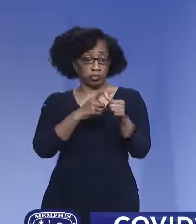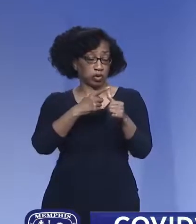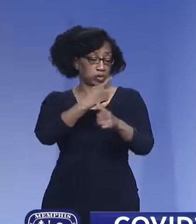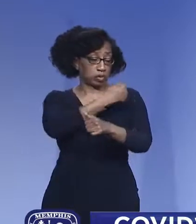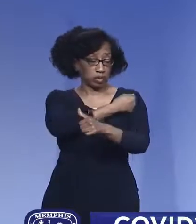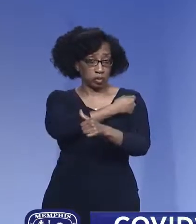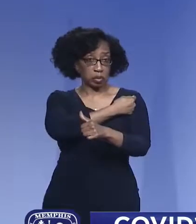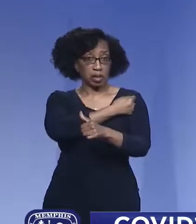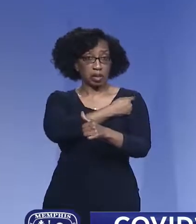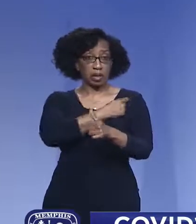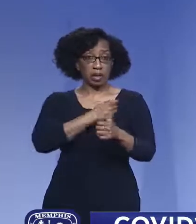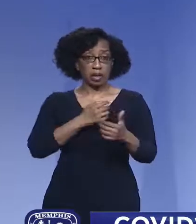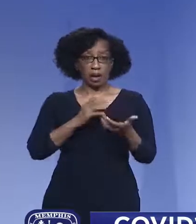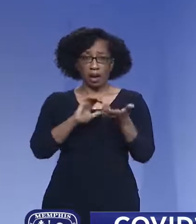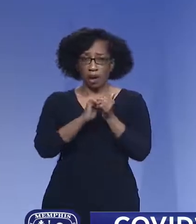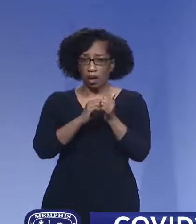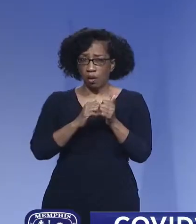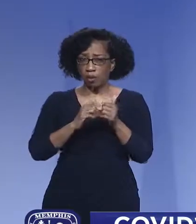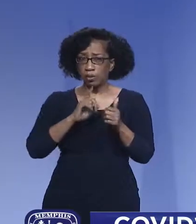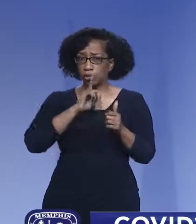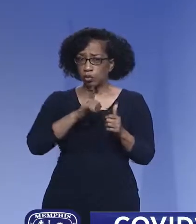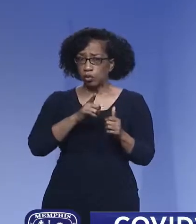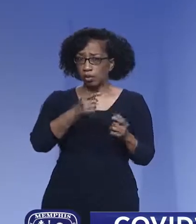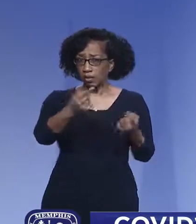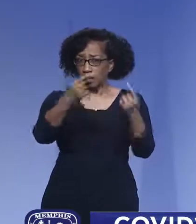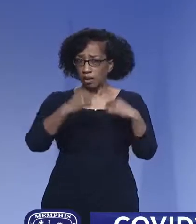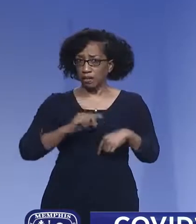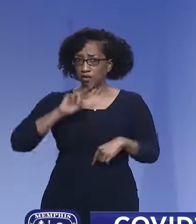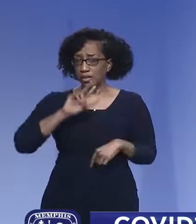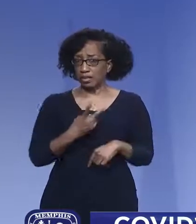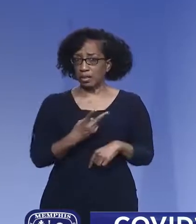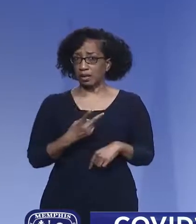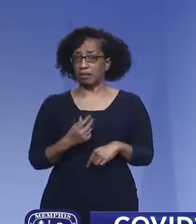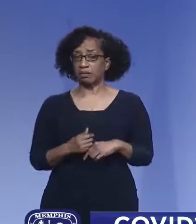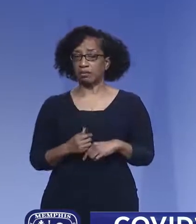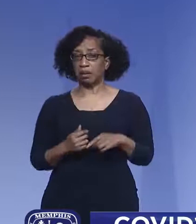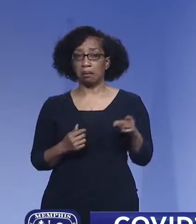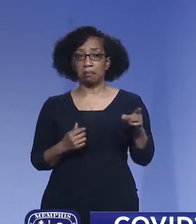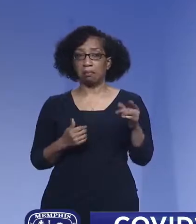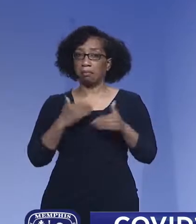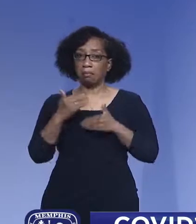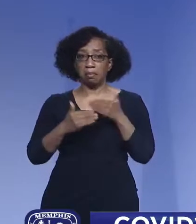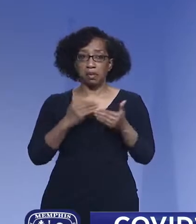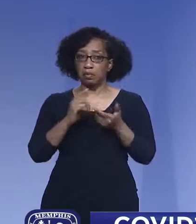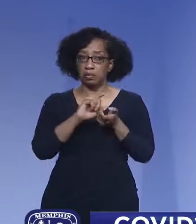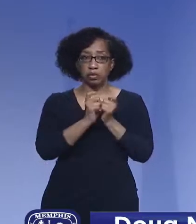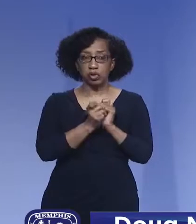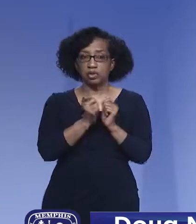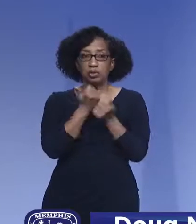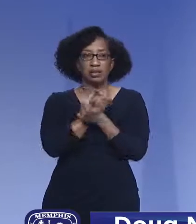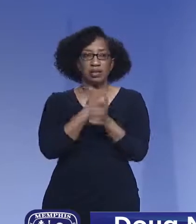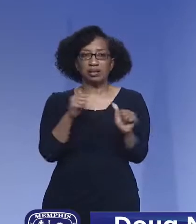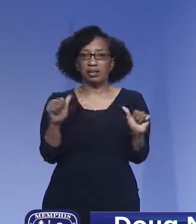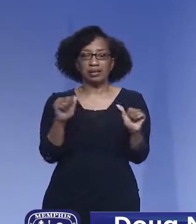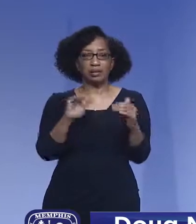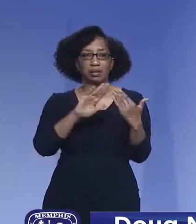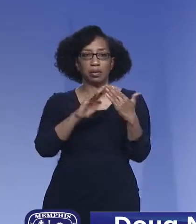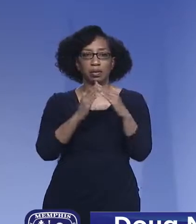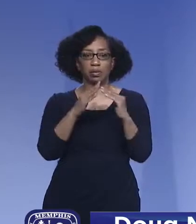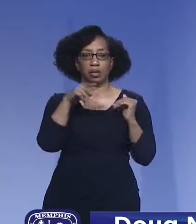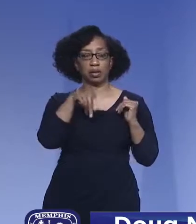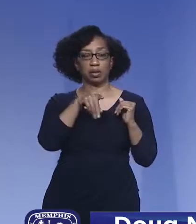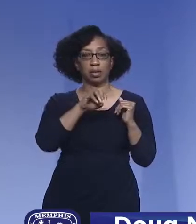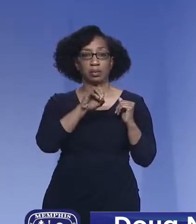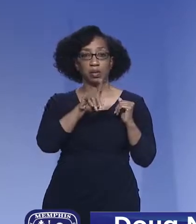and are reached for their second shot? Well, the process won't change from what we do in any of our community pods, Sam. We